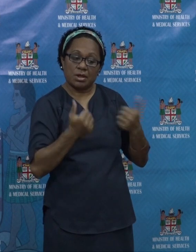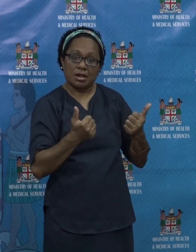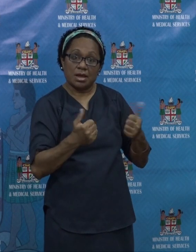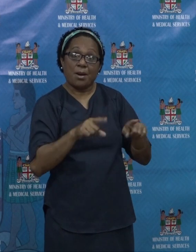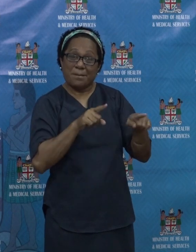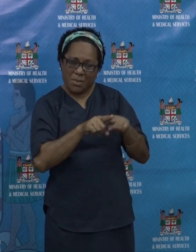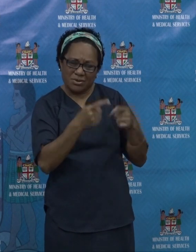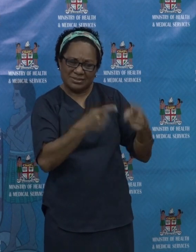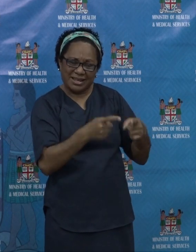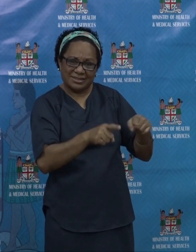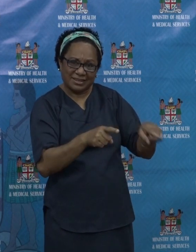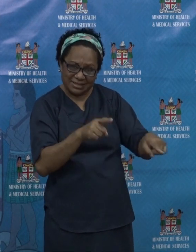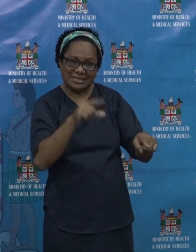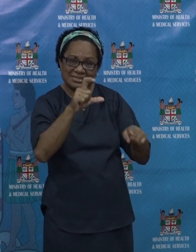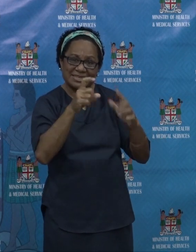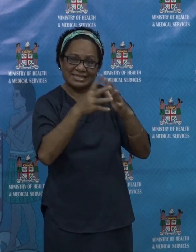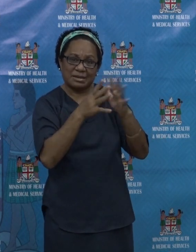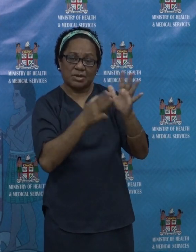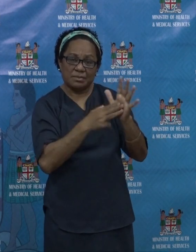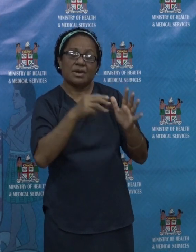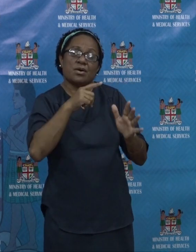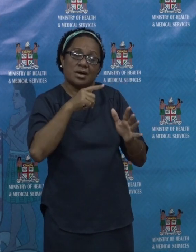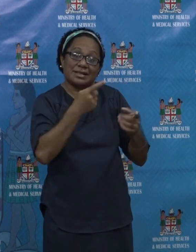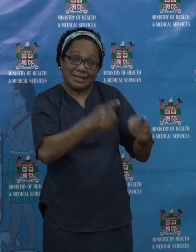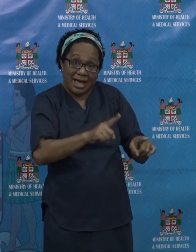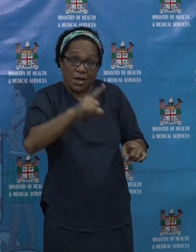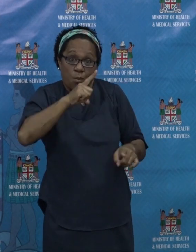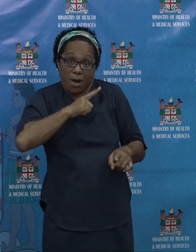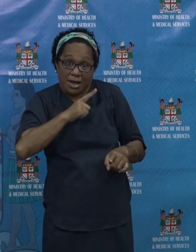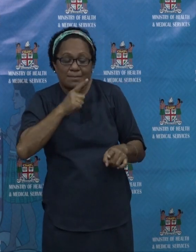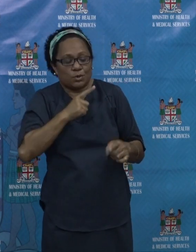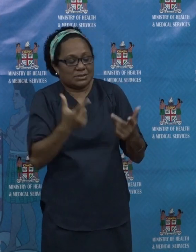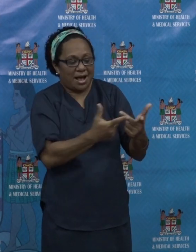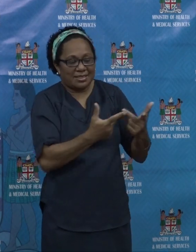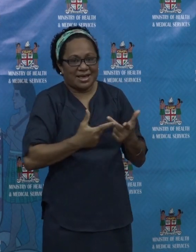in CWM were because of associated severe comorbidities.